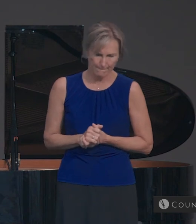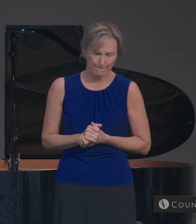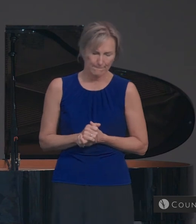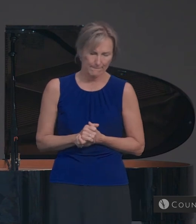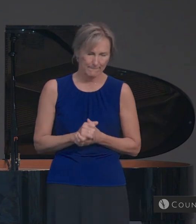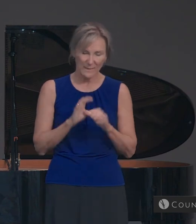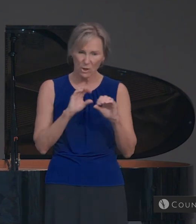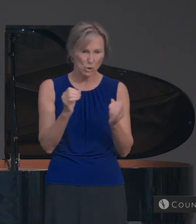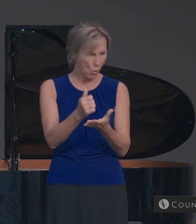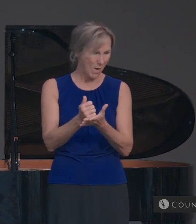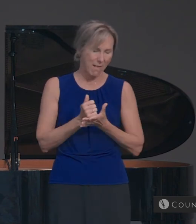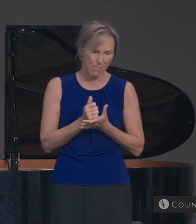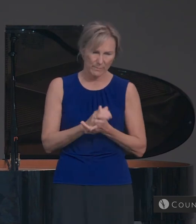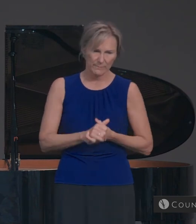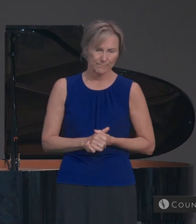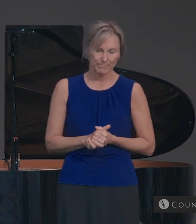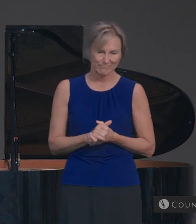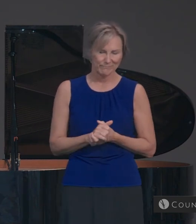no help at all.